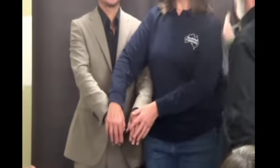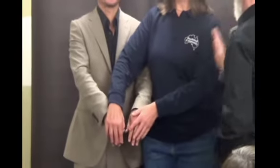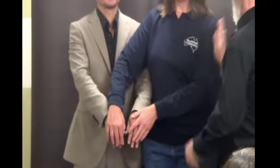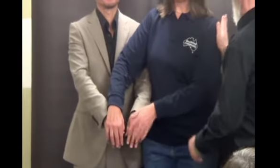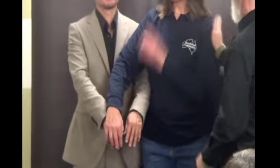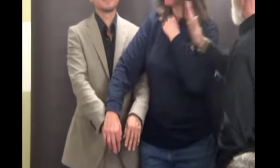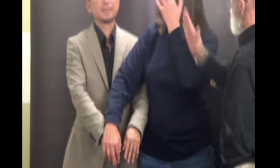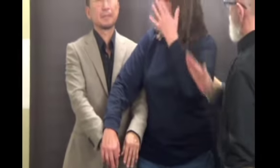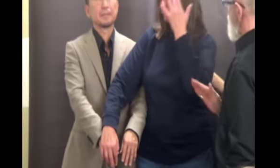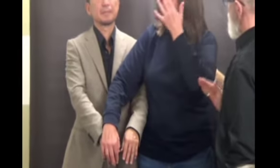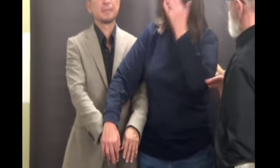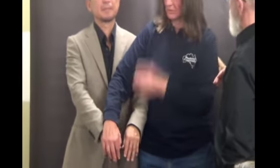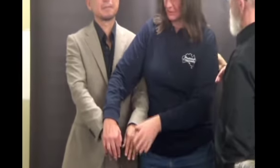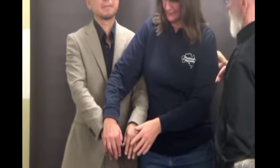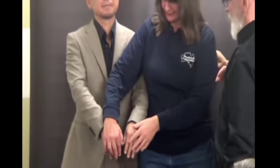H.